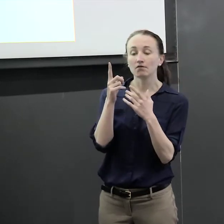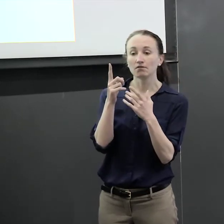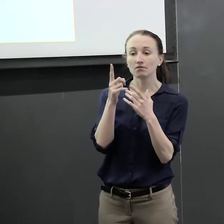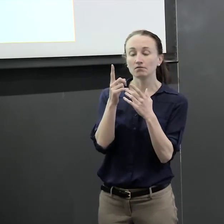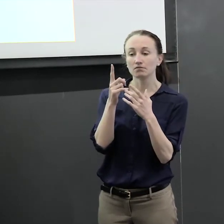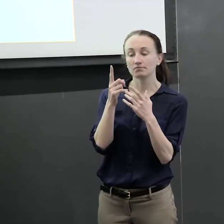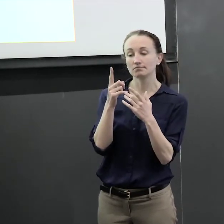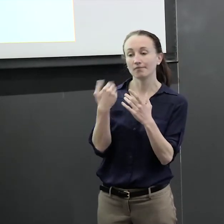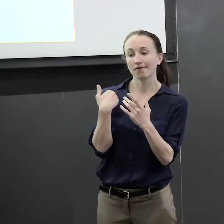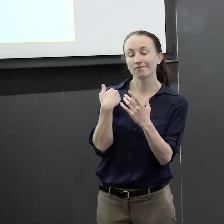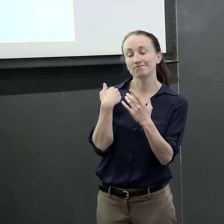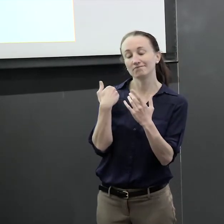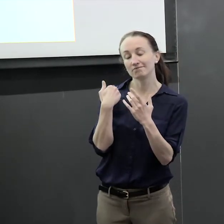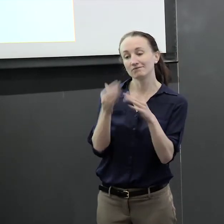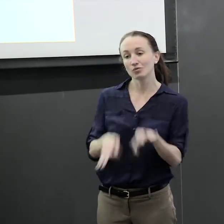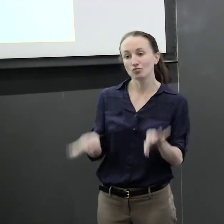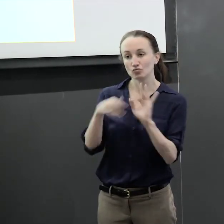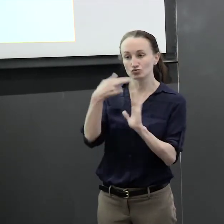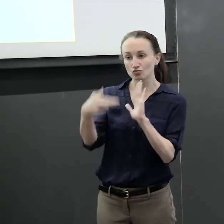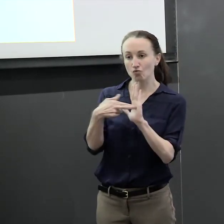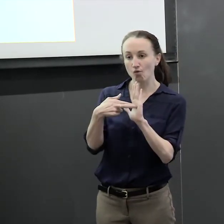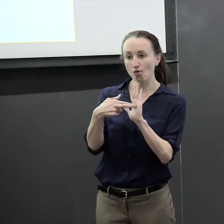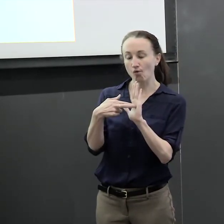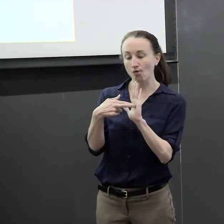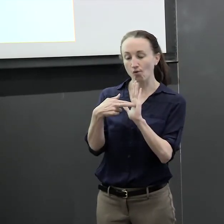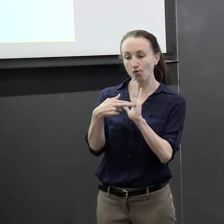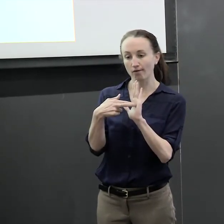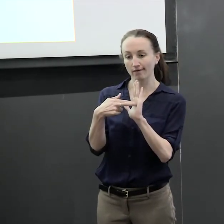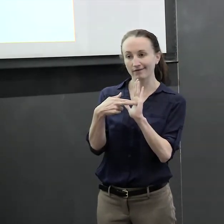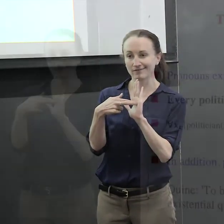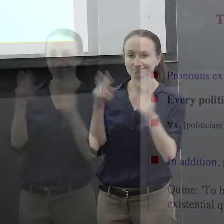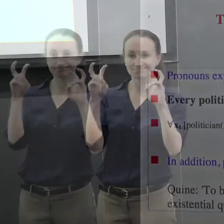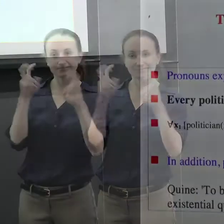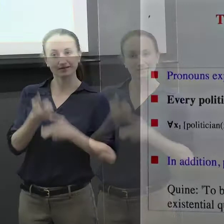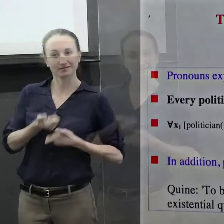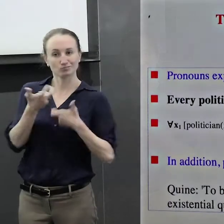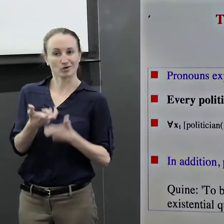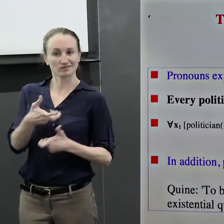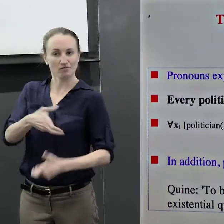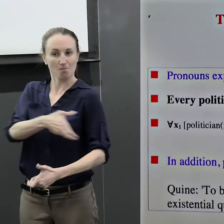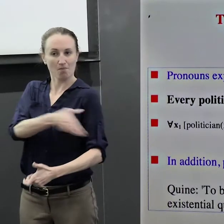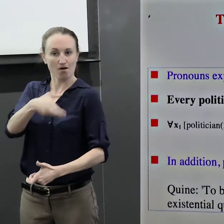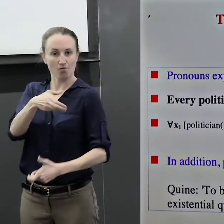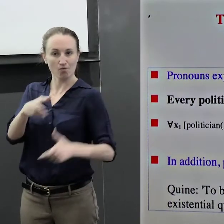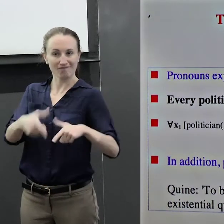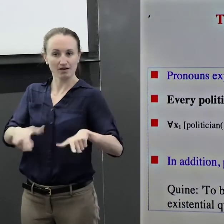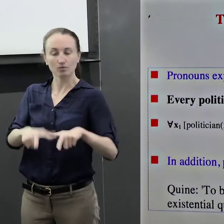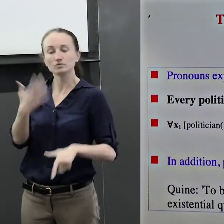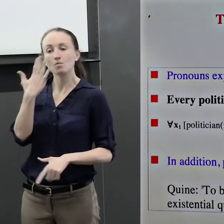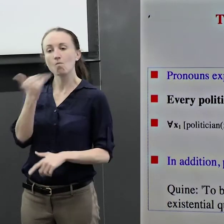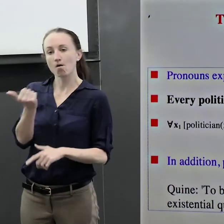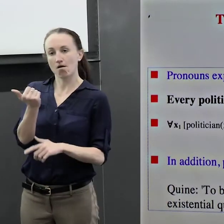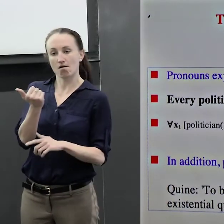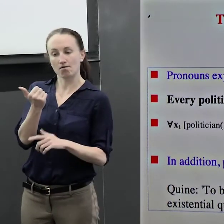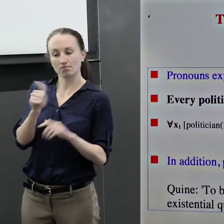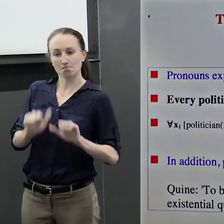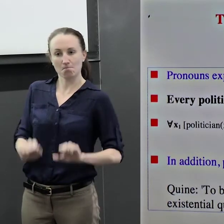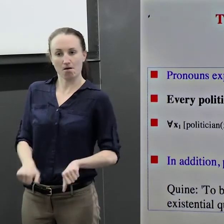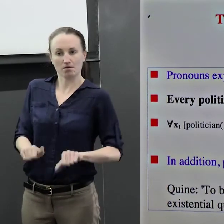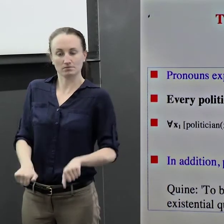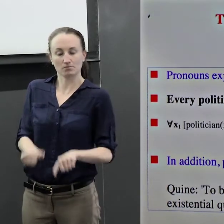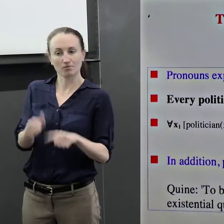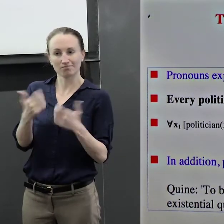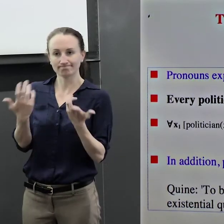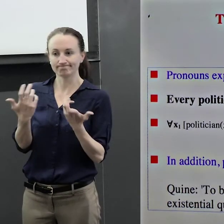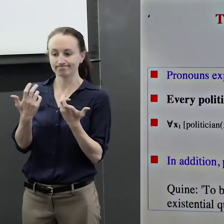role in the expressive power of language. Why? Because they make it possible to